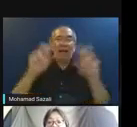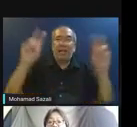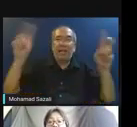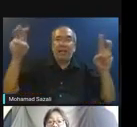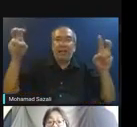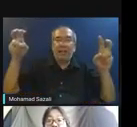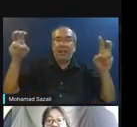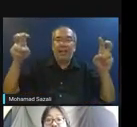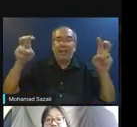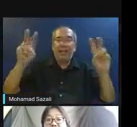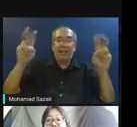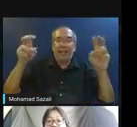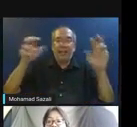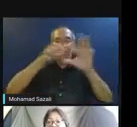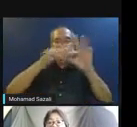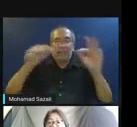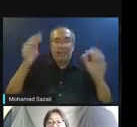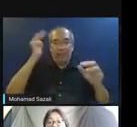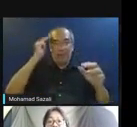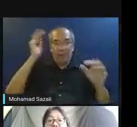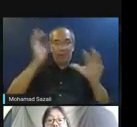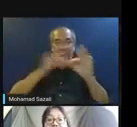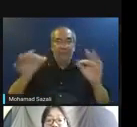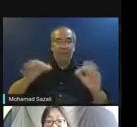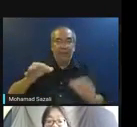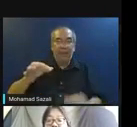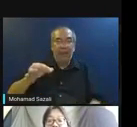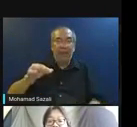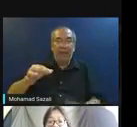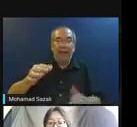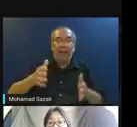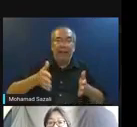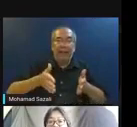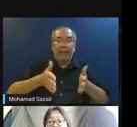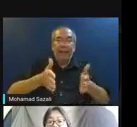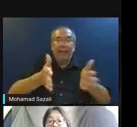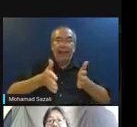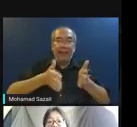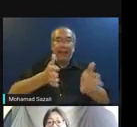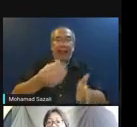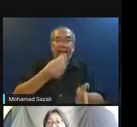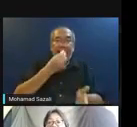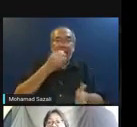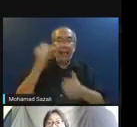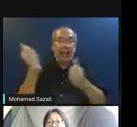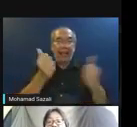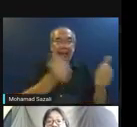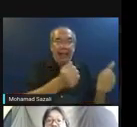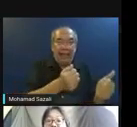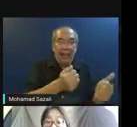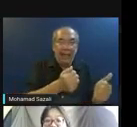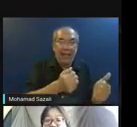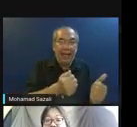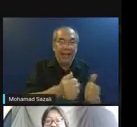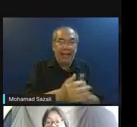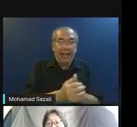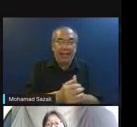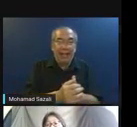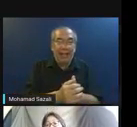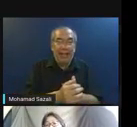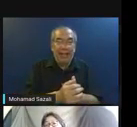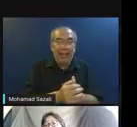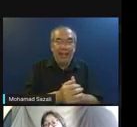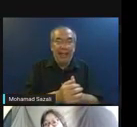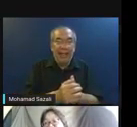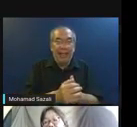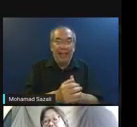grammar of Bahasa Melayu and not following English sign language. So we cannot do literal translation. So let's